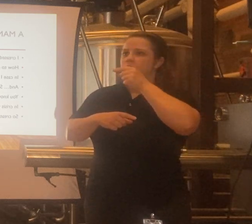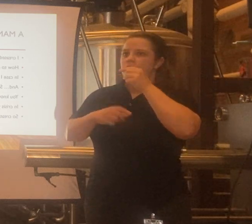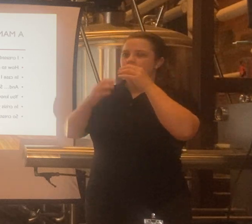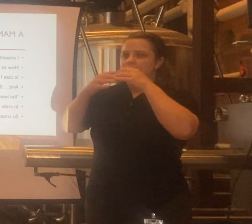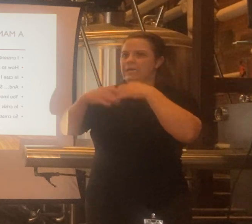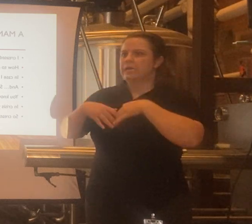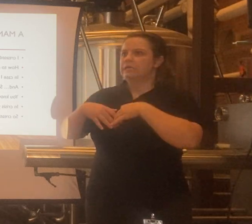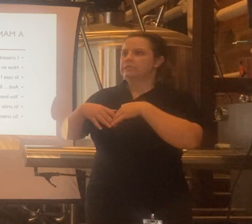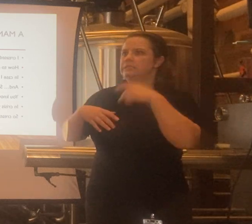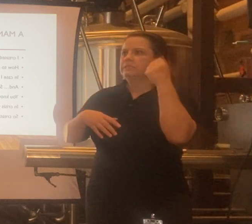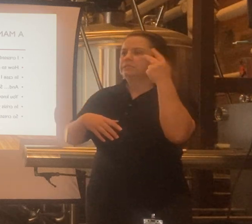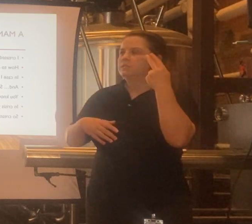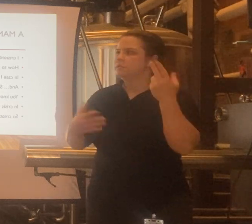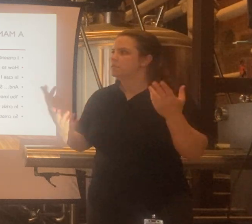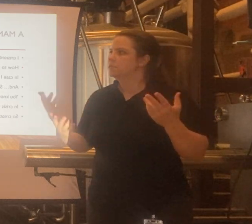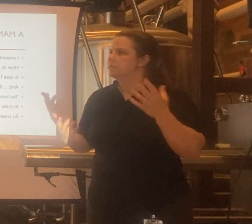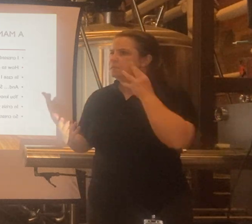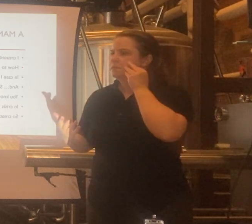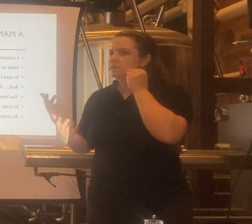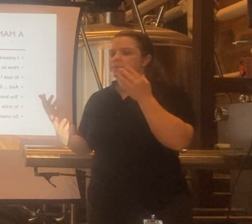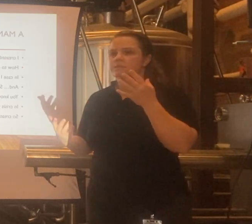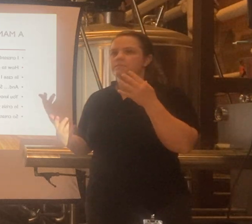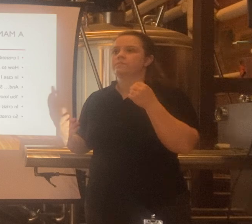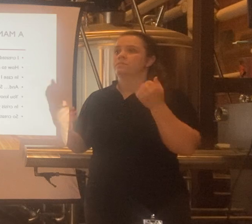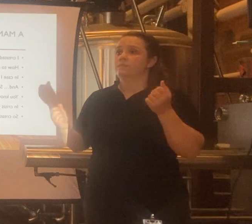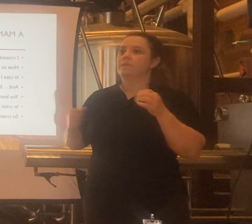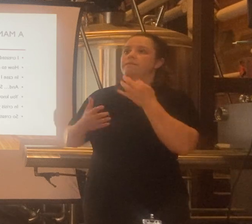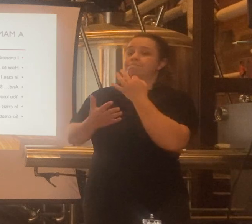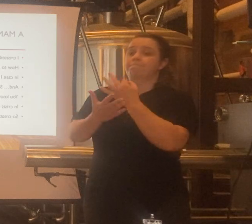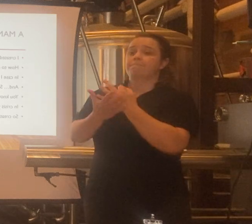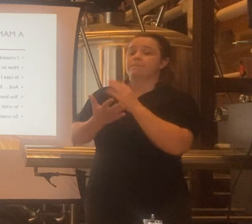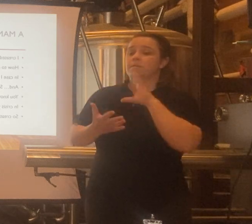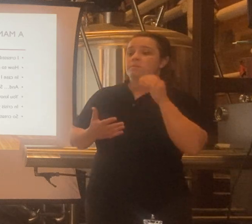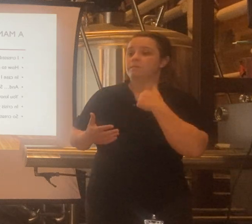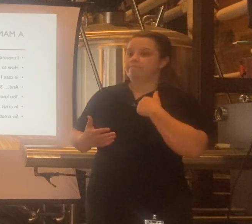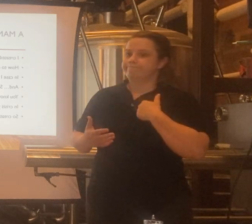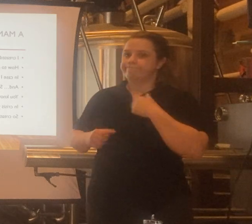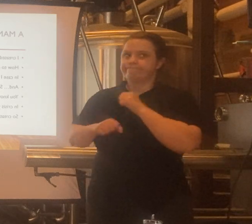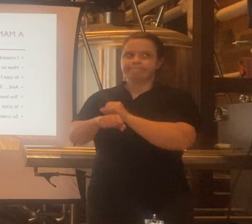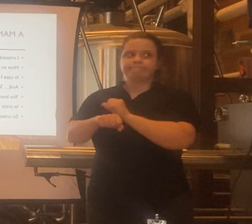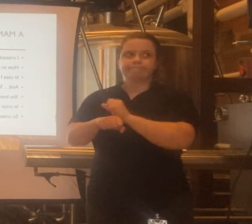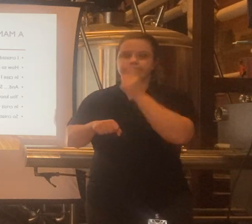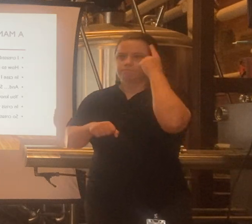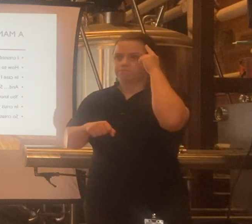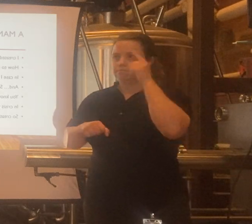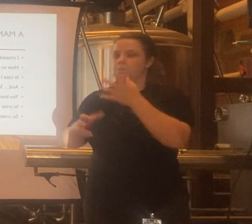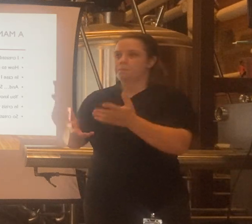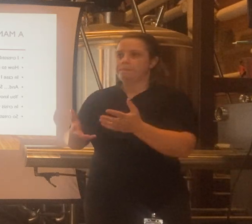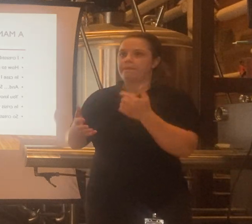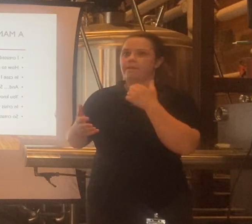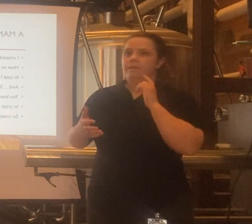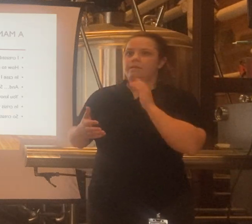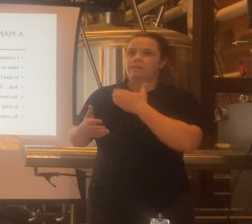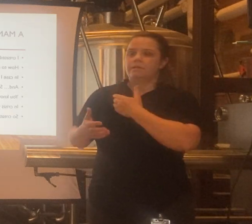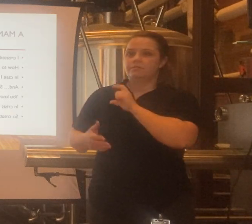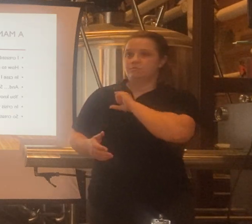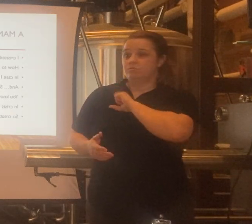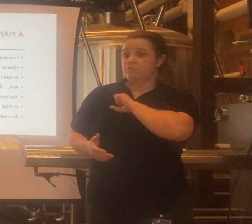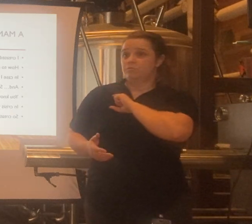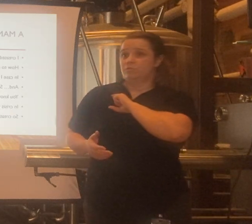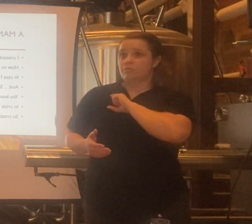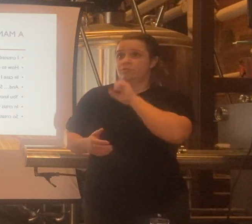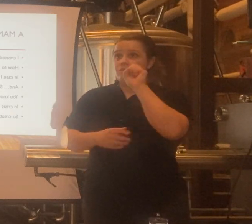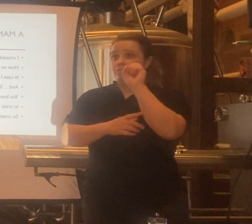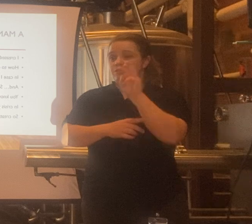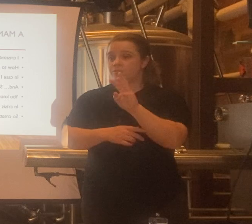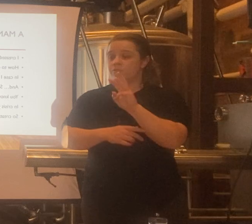Yeah, I work for a very large financial, and our security software ran on Google, and so we couldn't get into the security software because it was